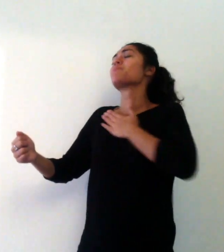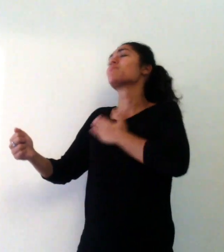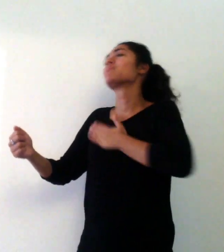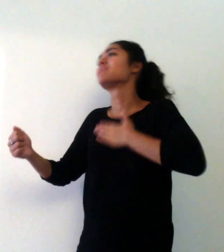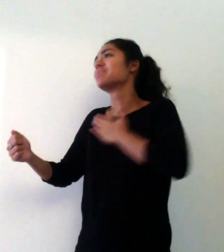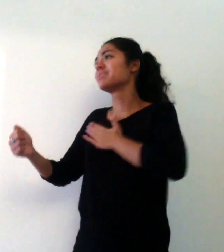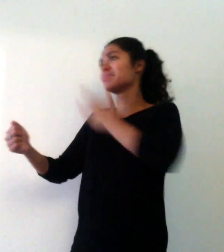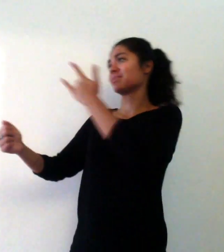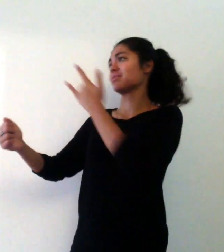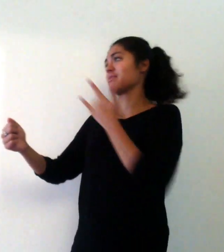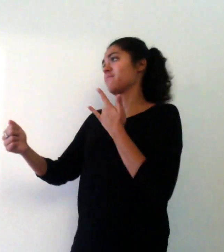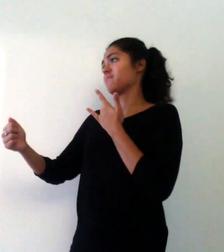please love me.